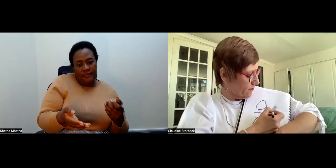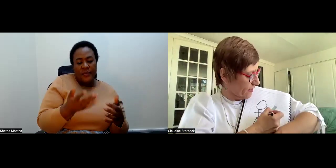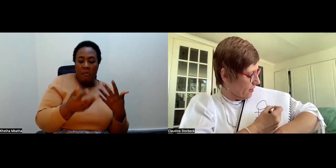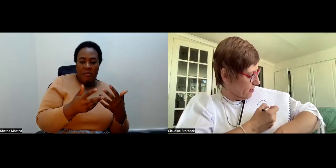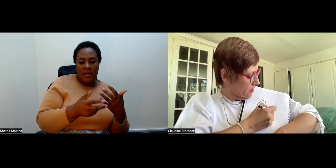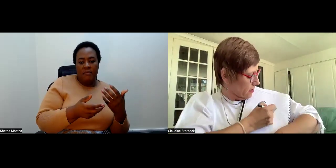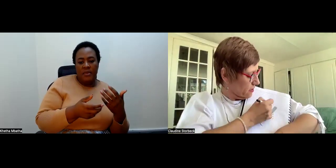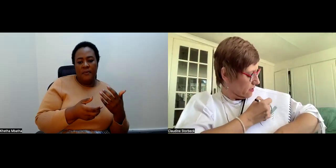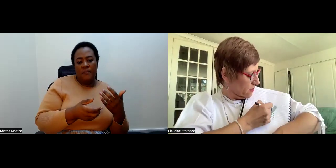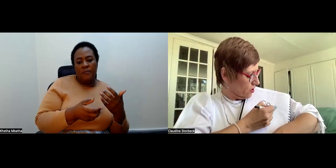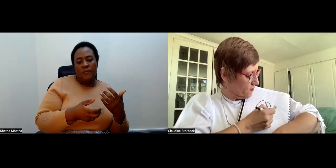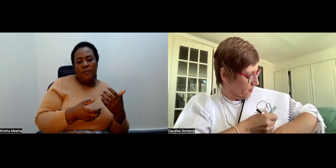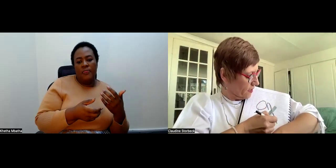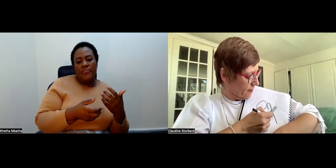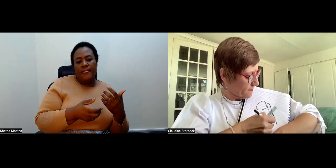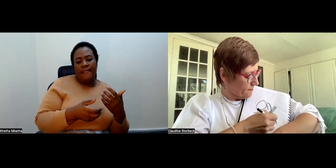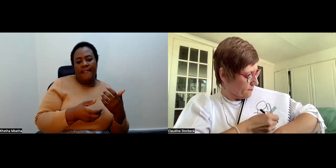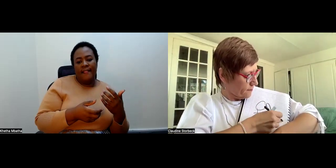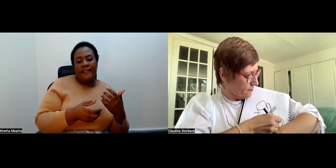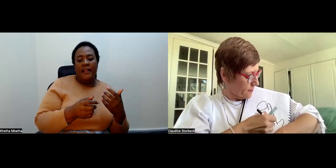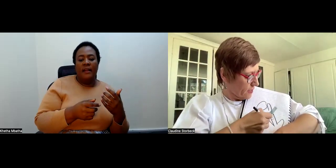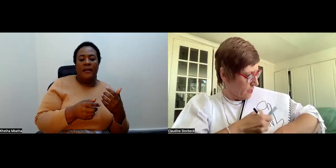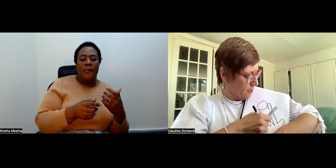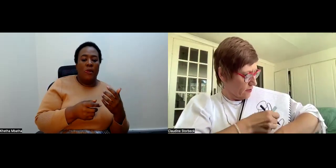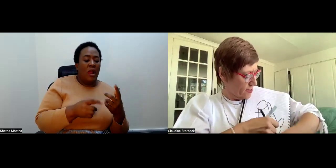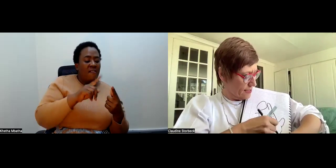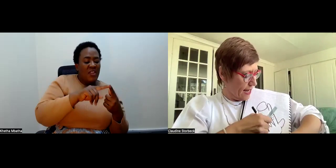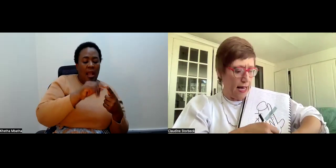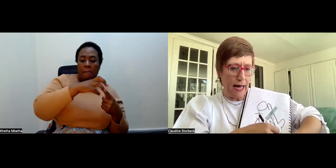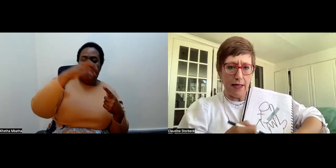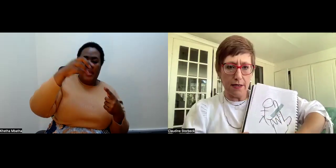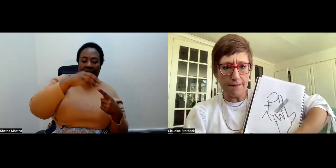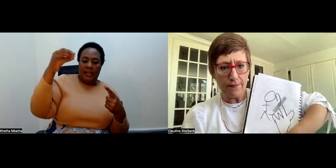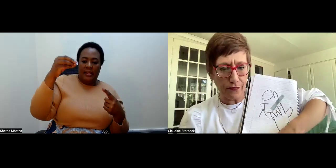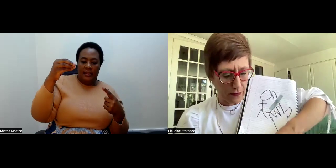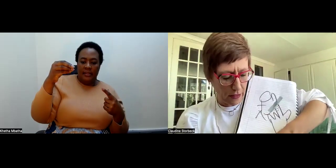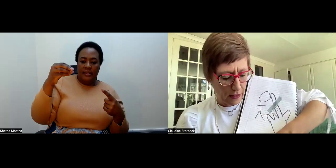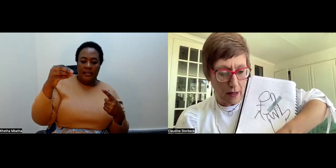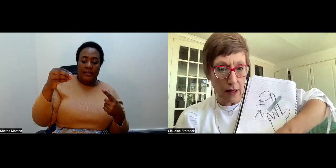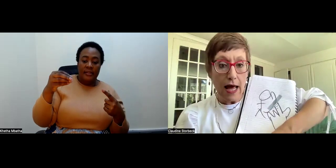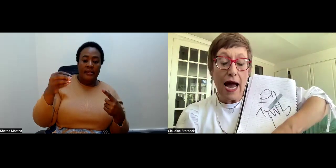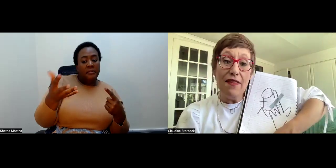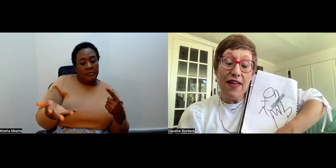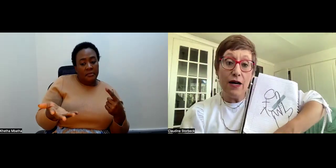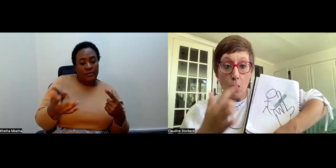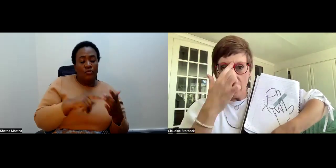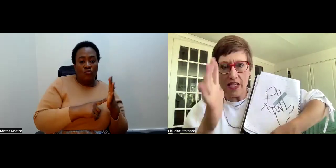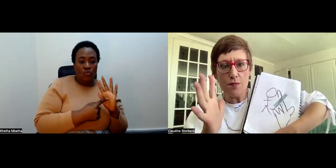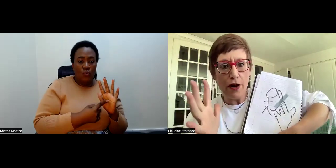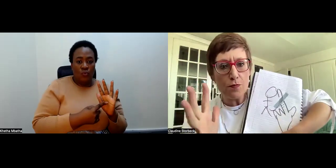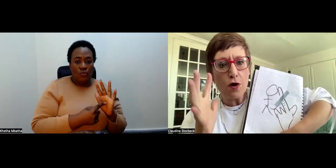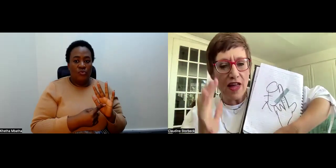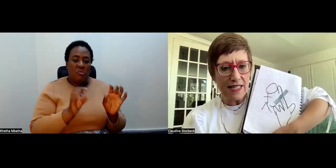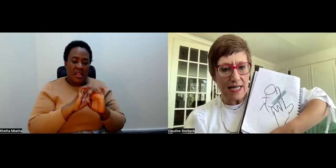slightly bigger finger on his finger. There is his hand. And then what